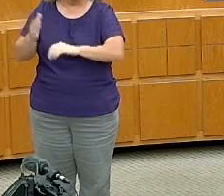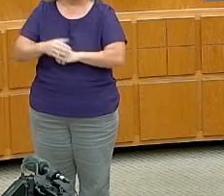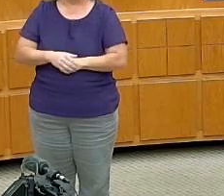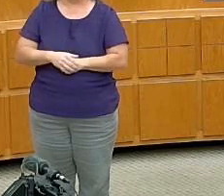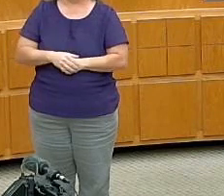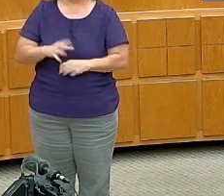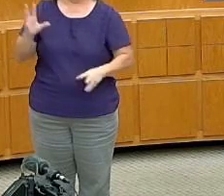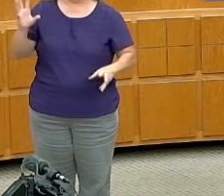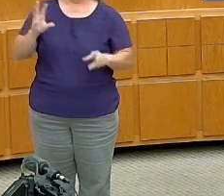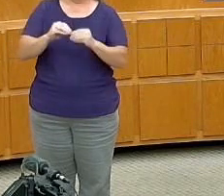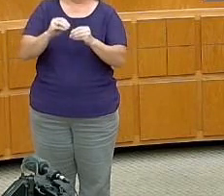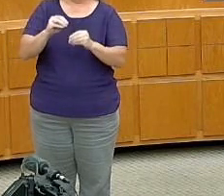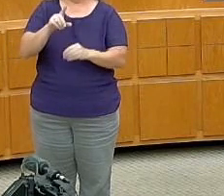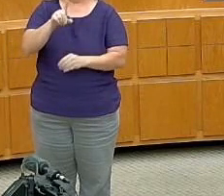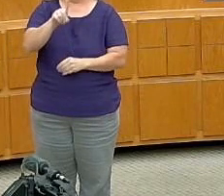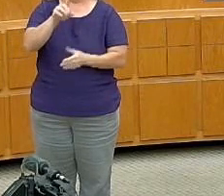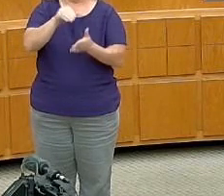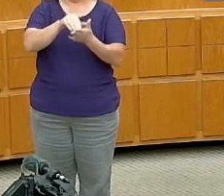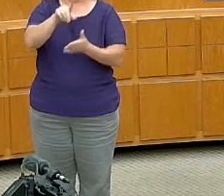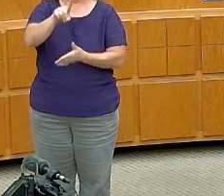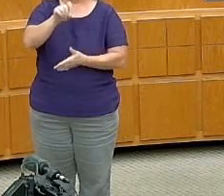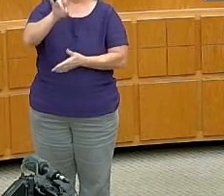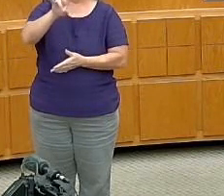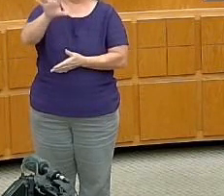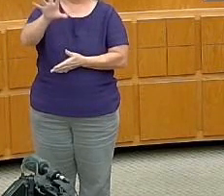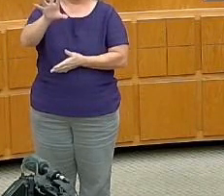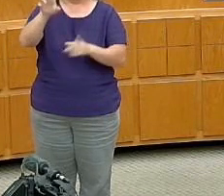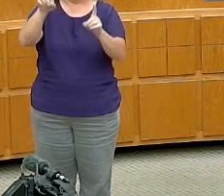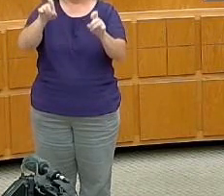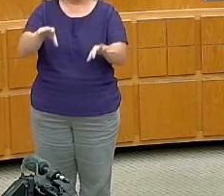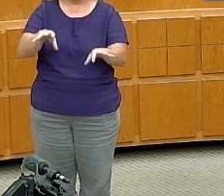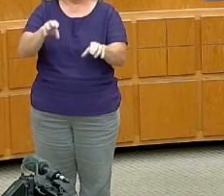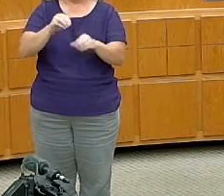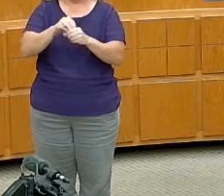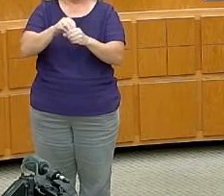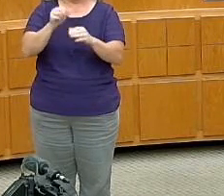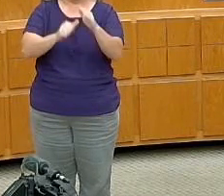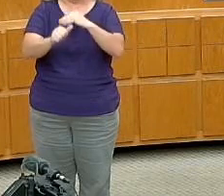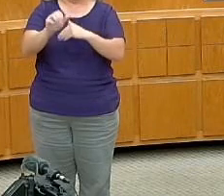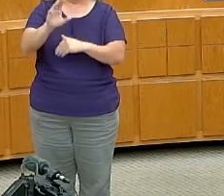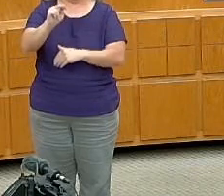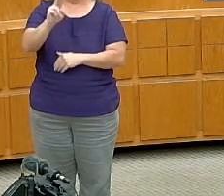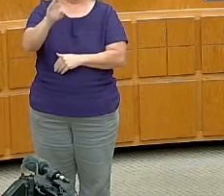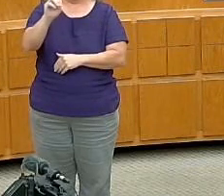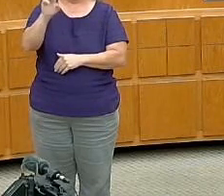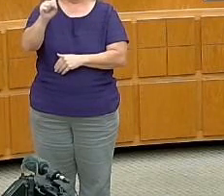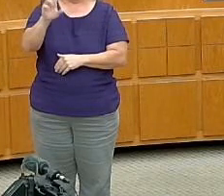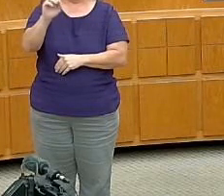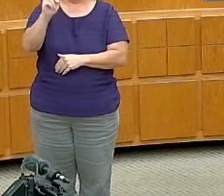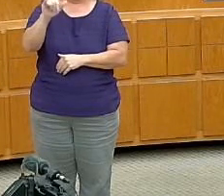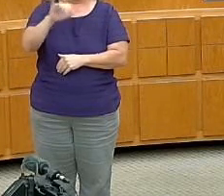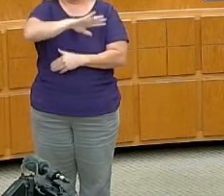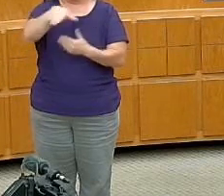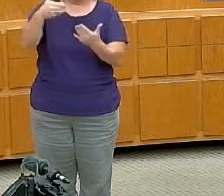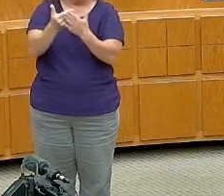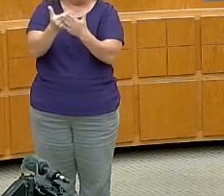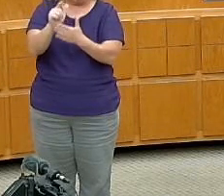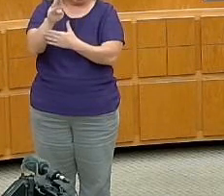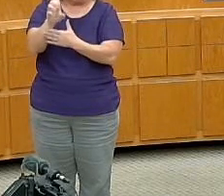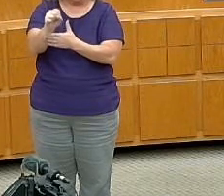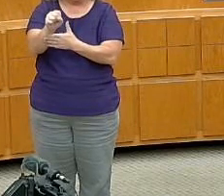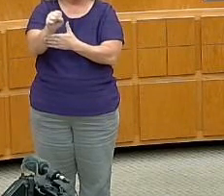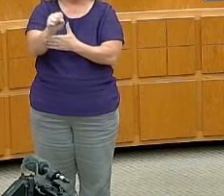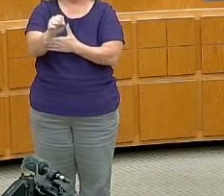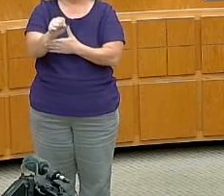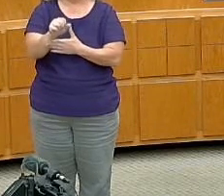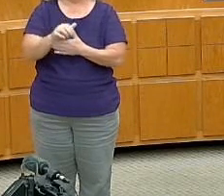County, we're up to 1,175 tests performed in laboratories, analyzed to confirm whether or not somebody has